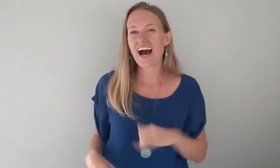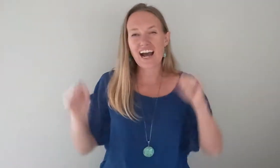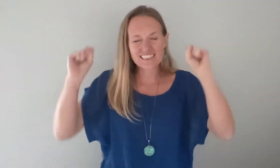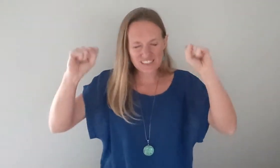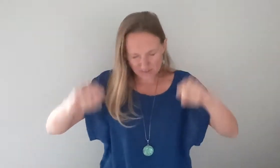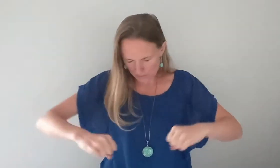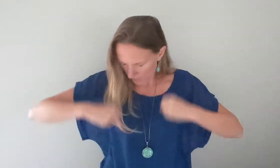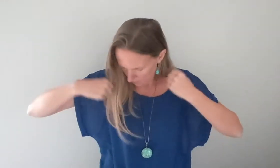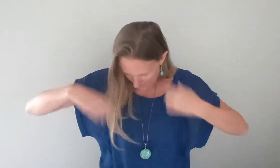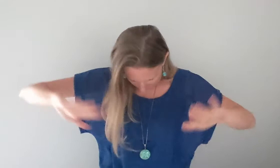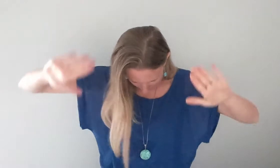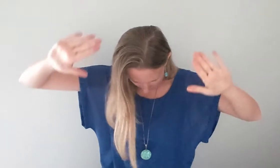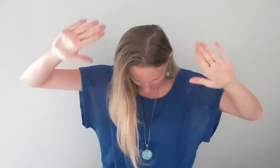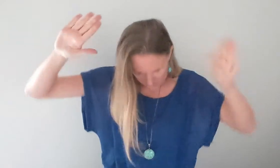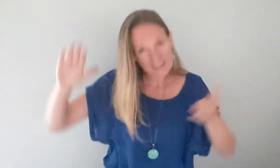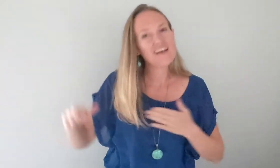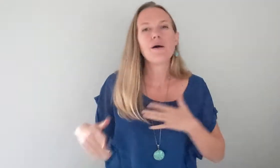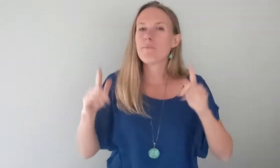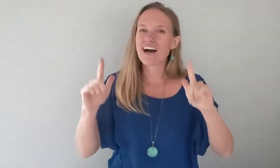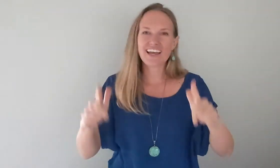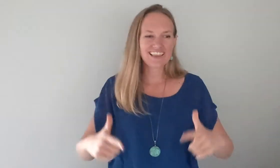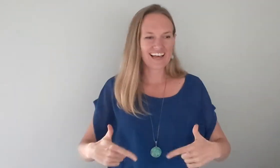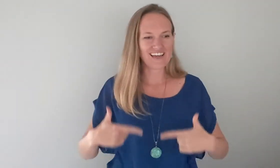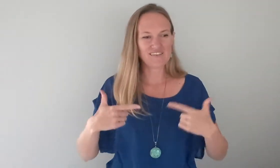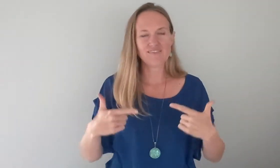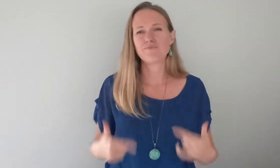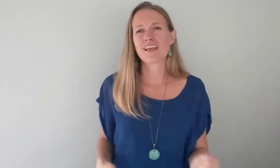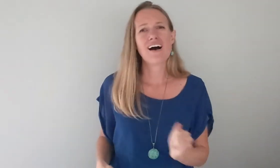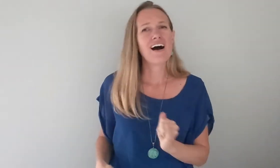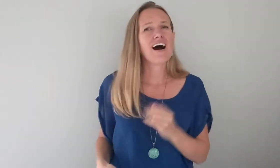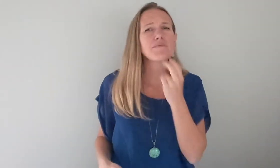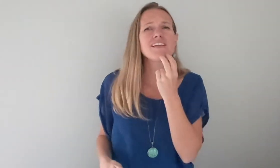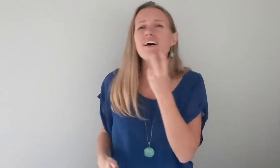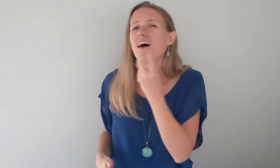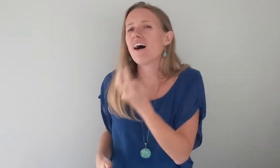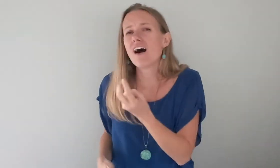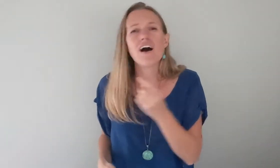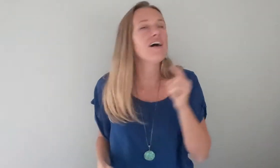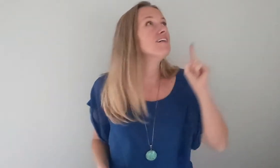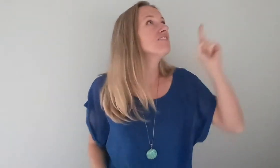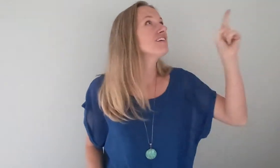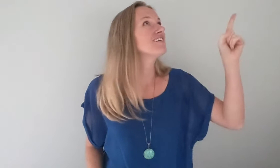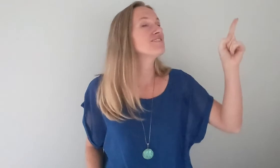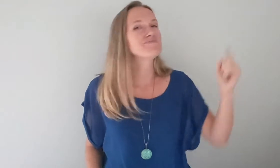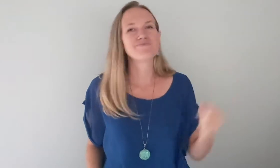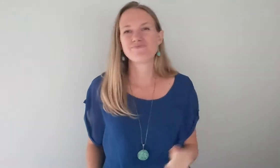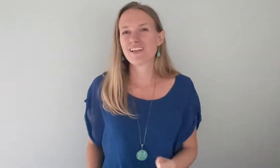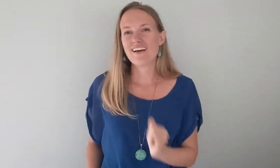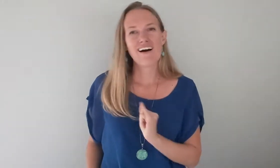I surrender my life. I'm in awe of you.